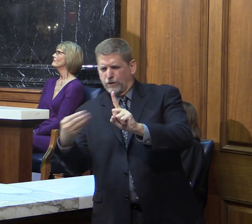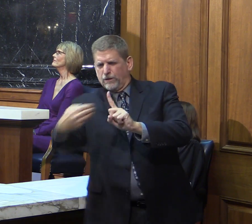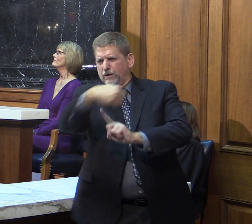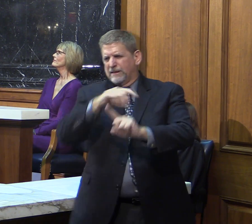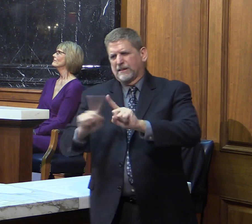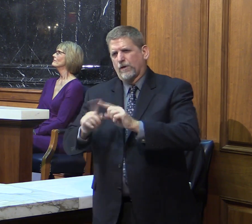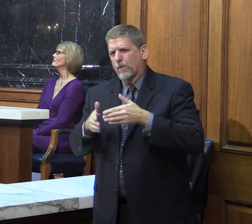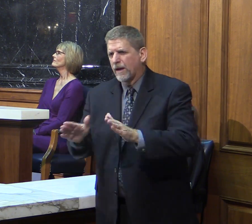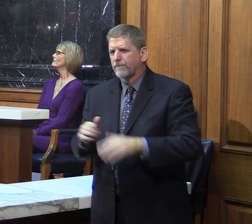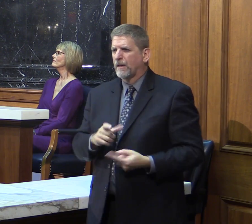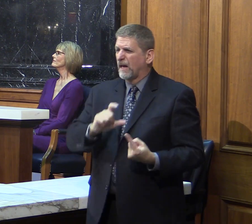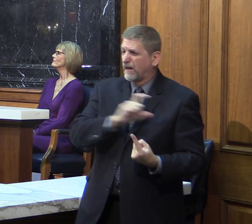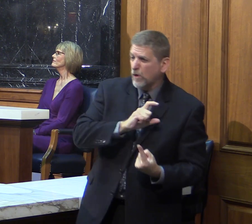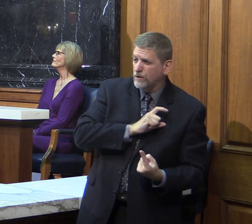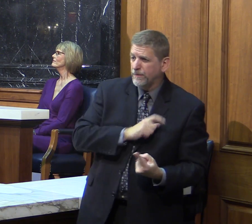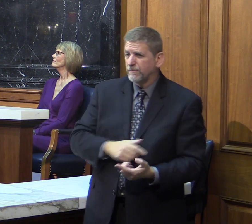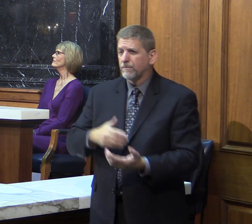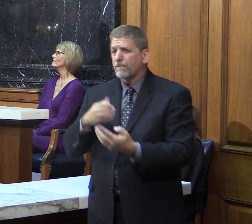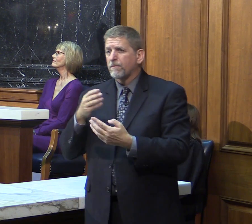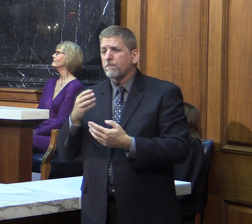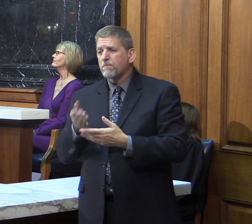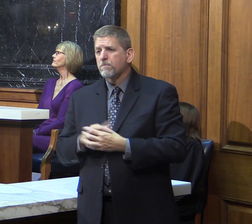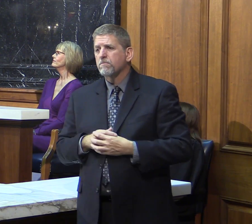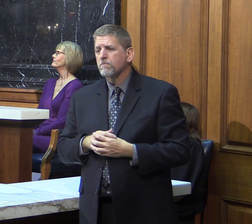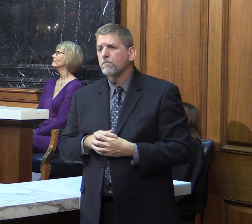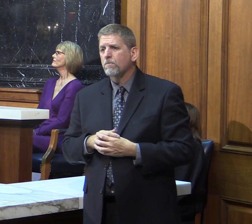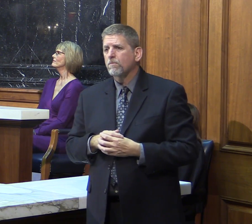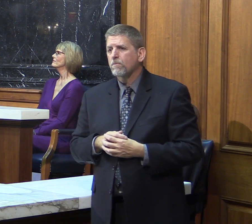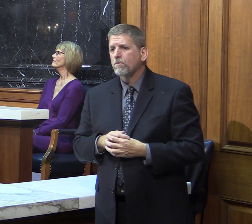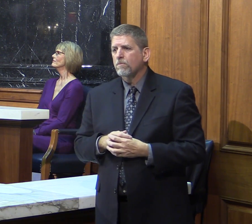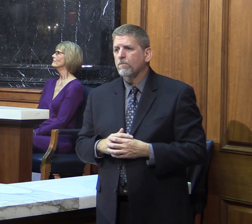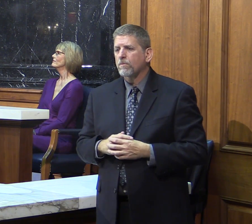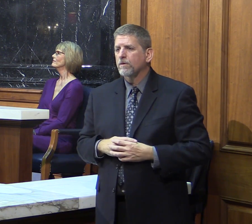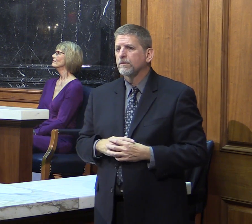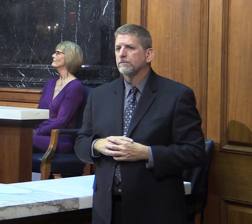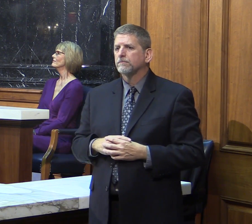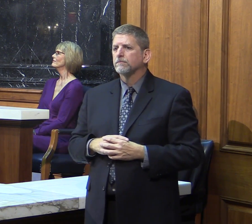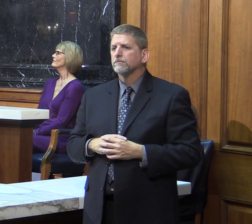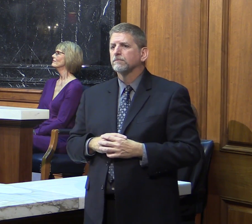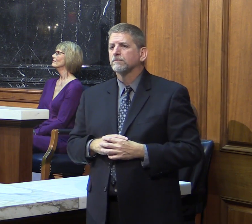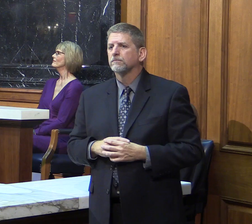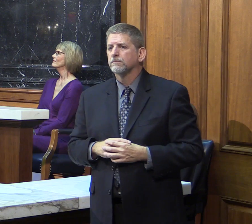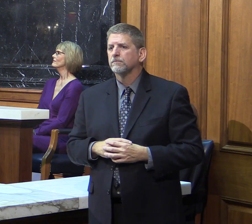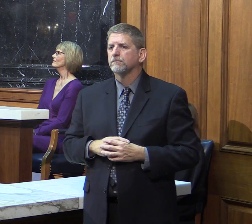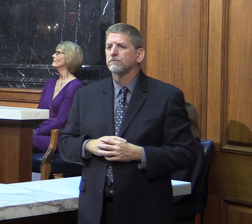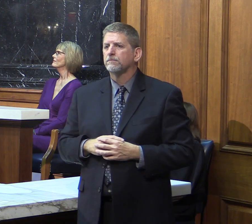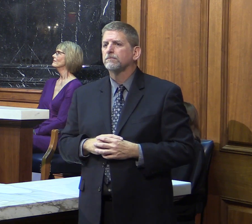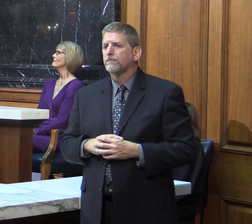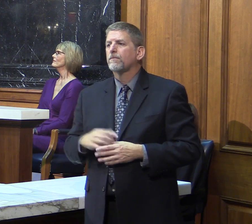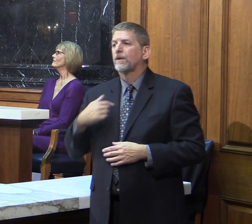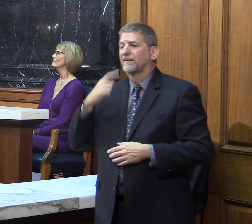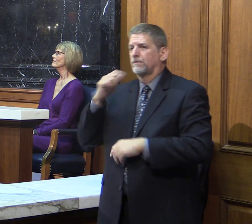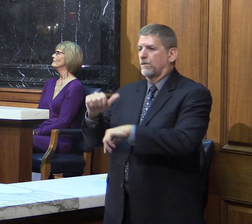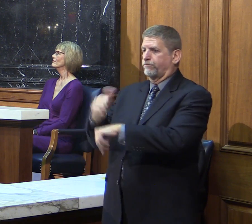month, I announced the creation of a senior executive reporting directly to me to oversee our efforts to deal with this